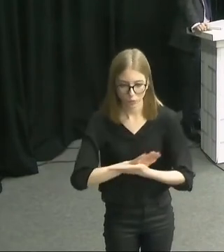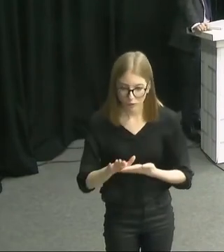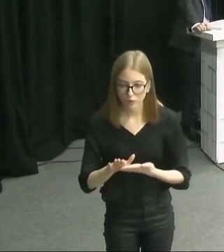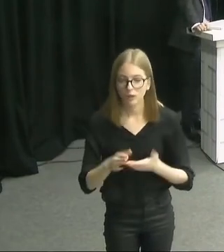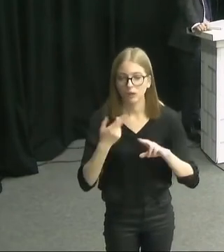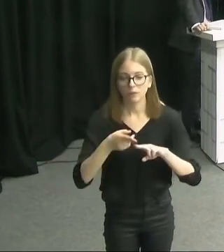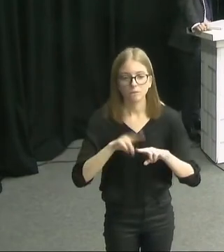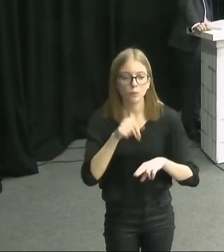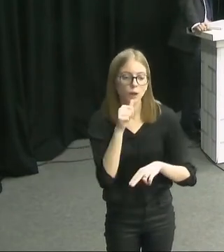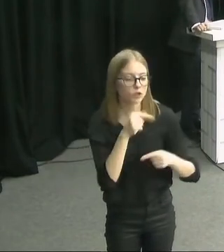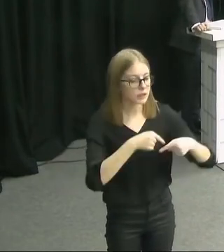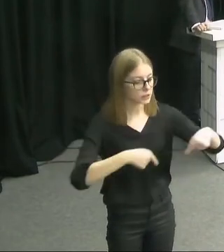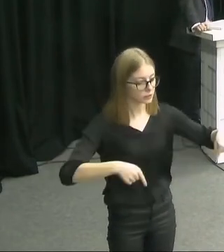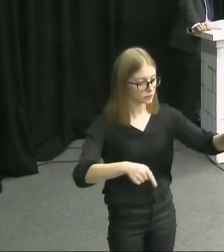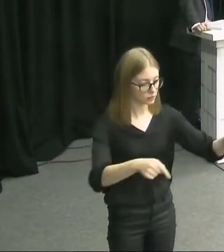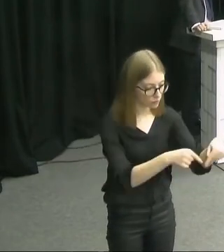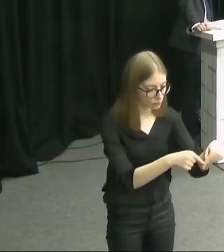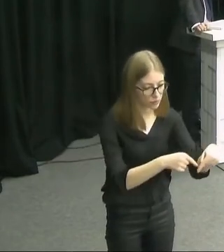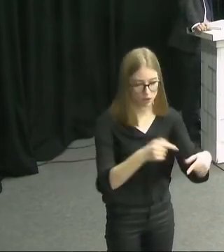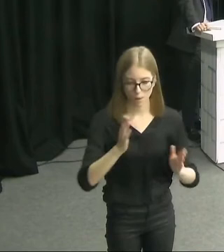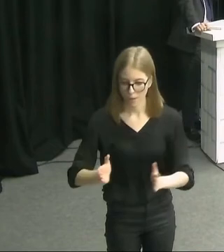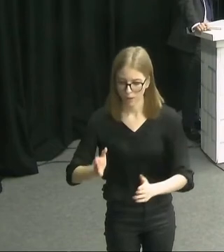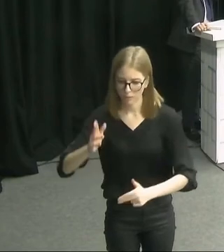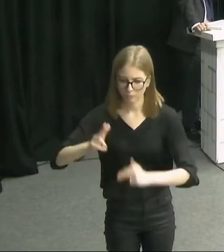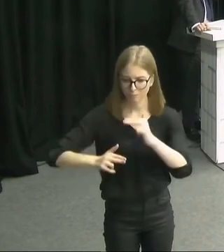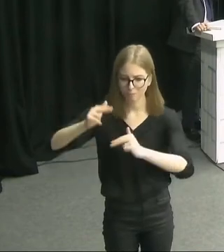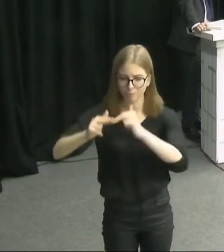So in my commitment,